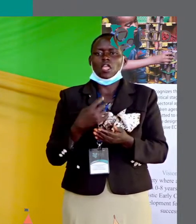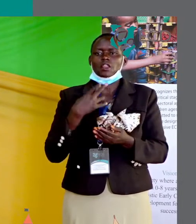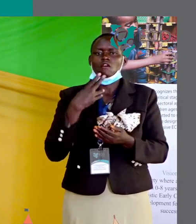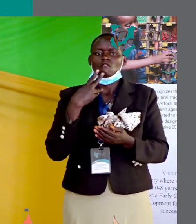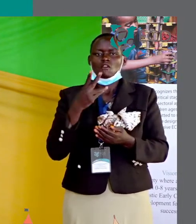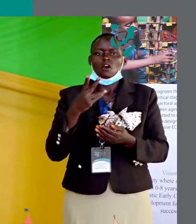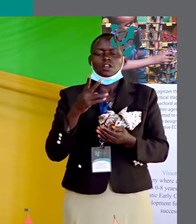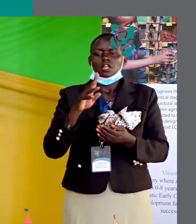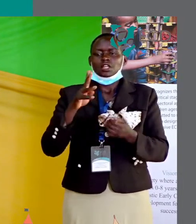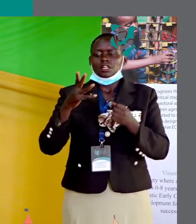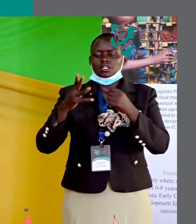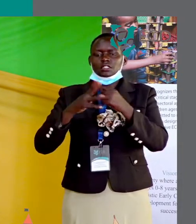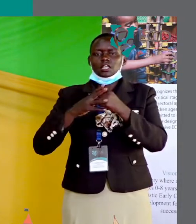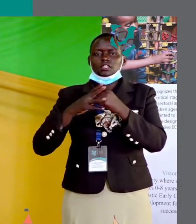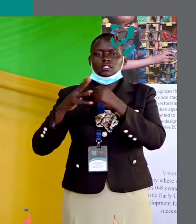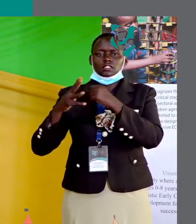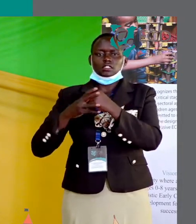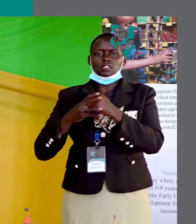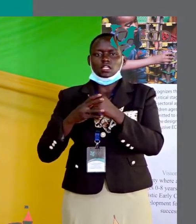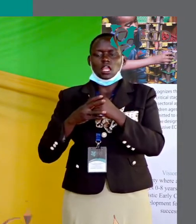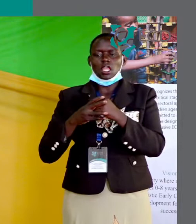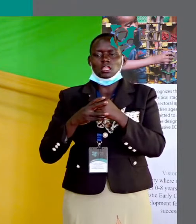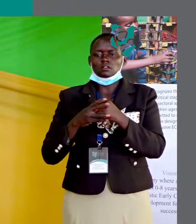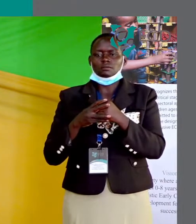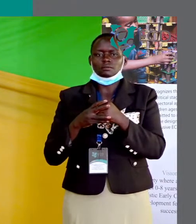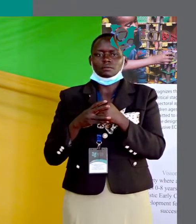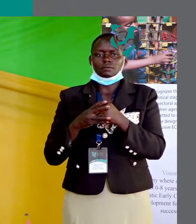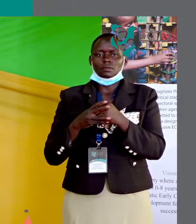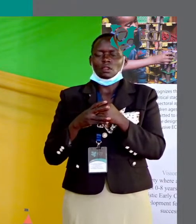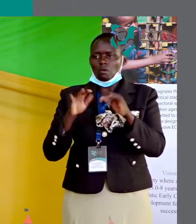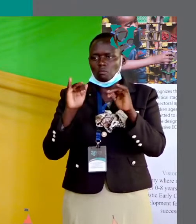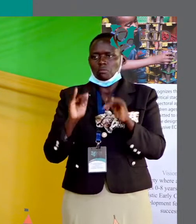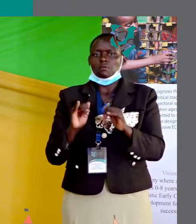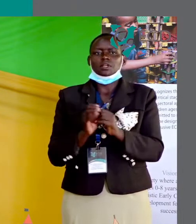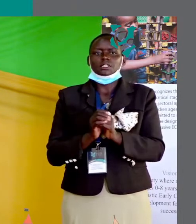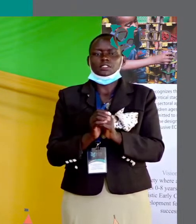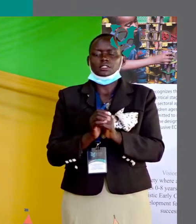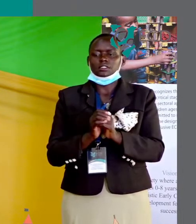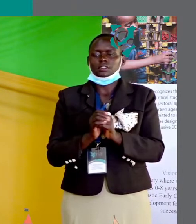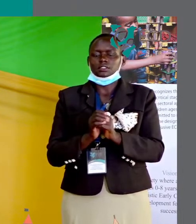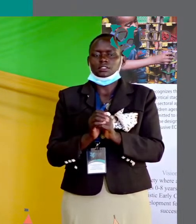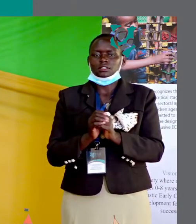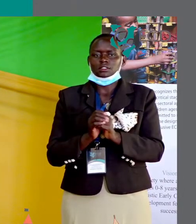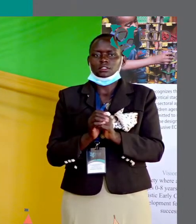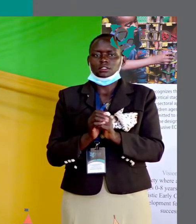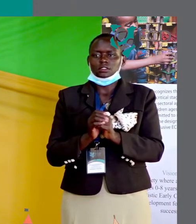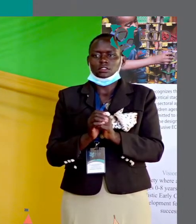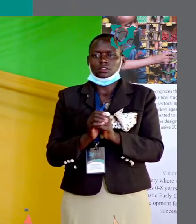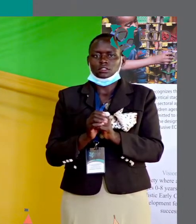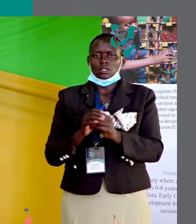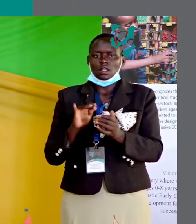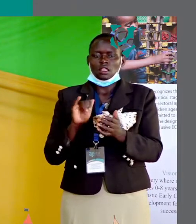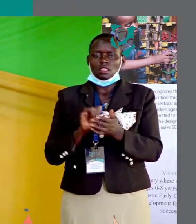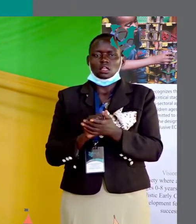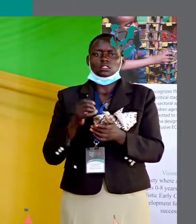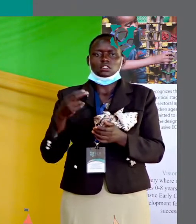teachers on permanent and pensionable terms, that is job group G and H,